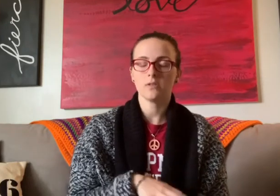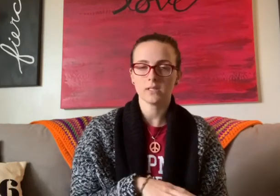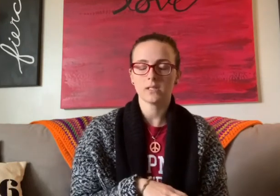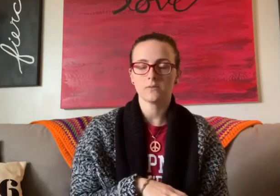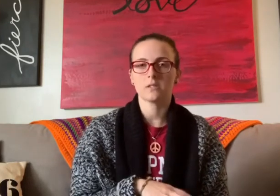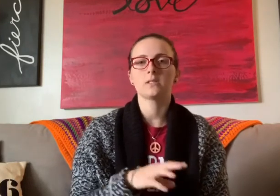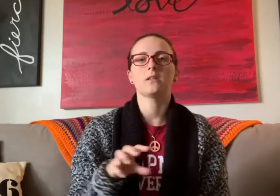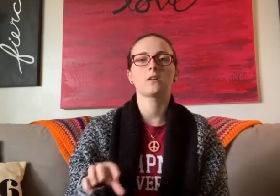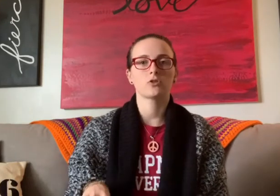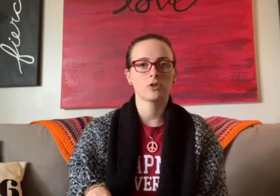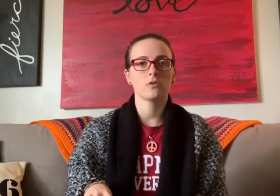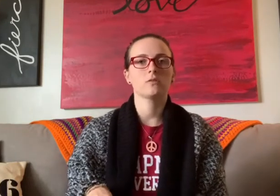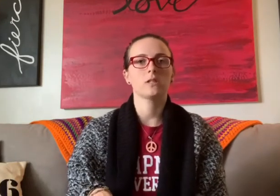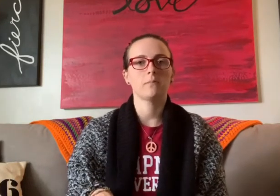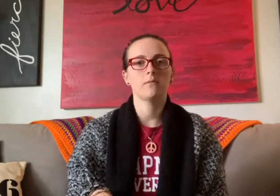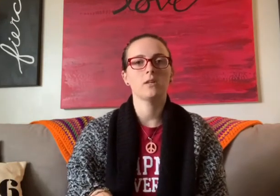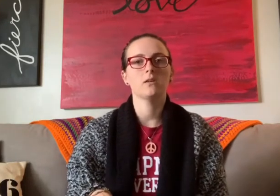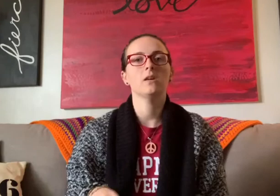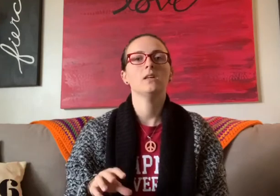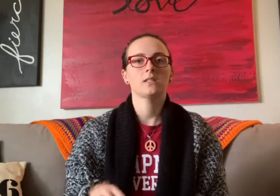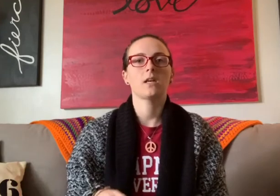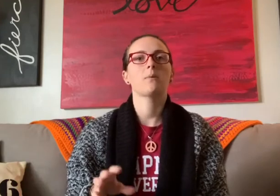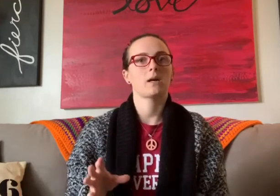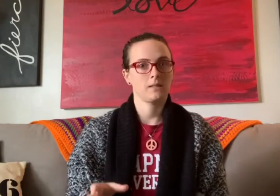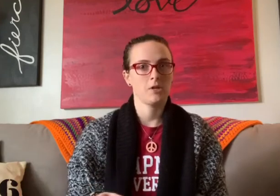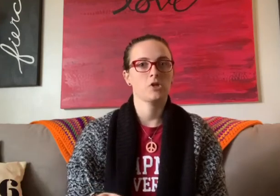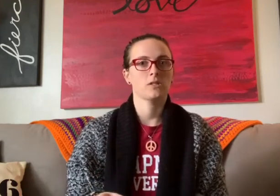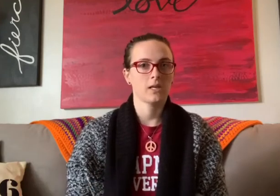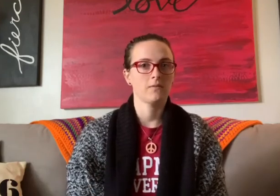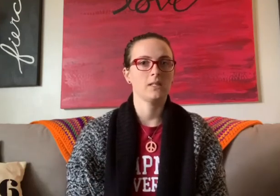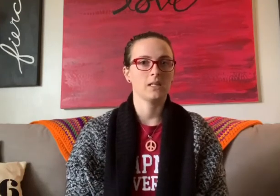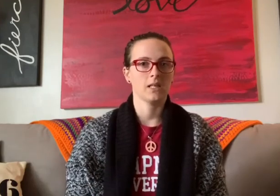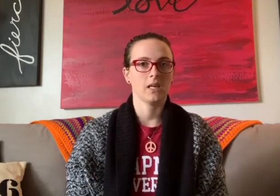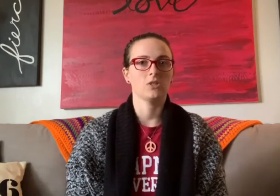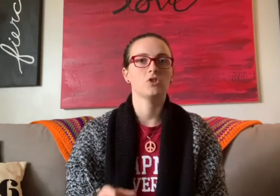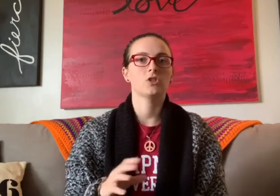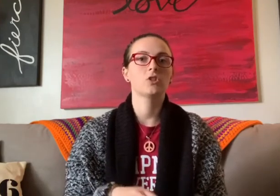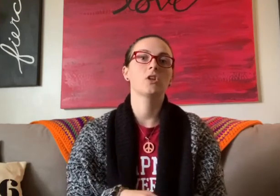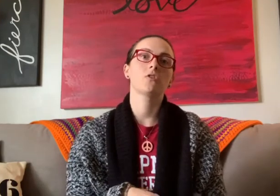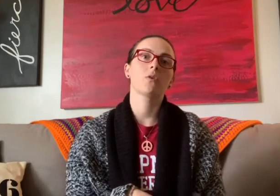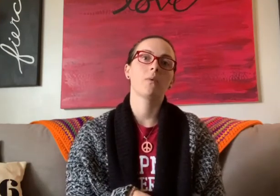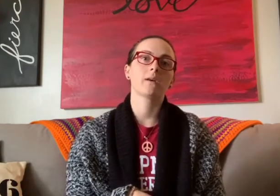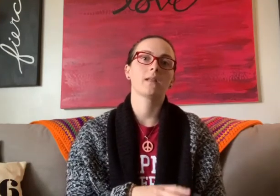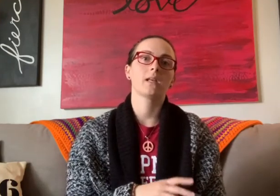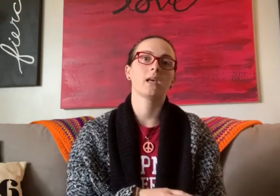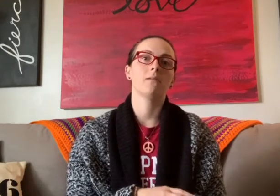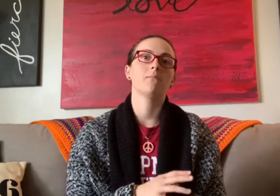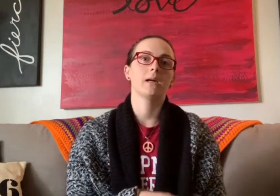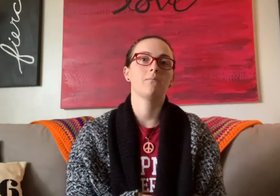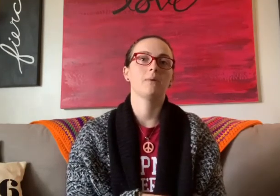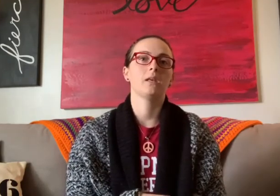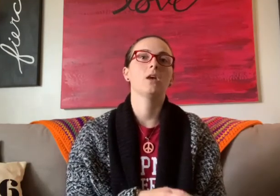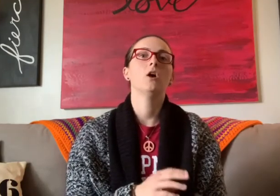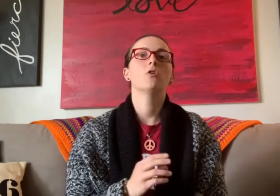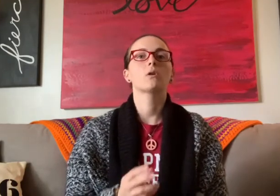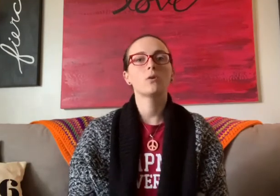signs first, and then I'll show you some of the sign approximations that I've seen in kids, just so that you're aware that a kid might be